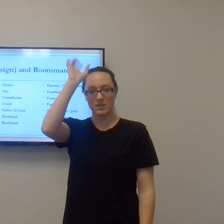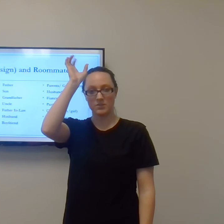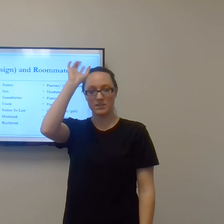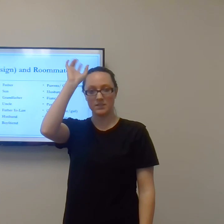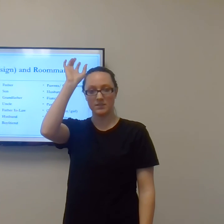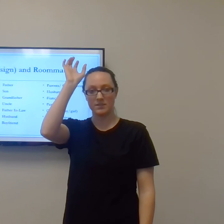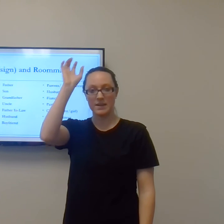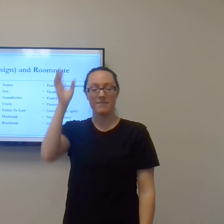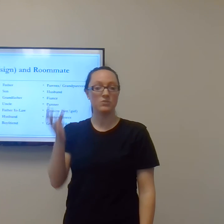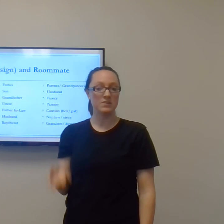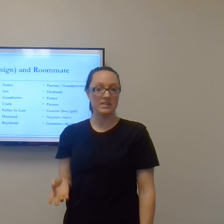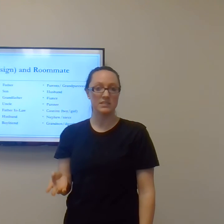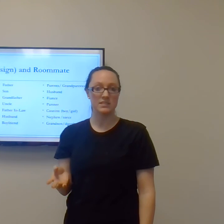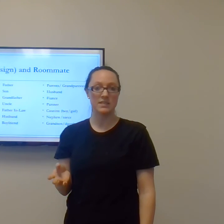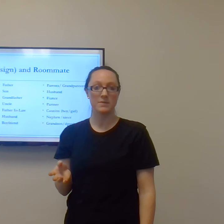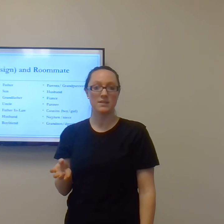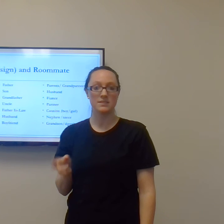your C. Nephew and niece is the same concept.